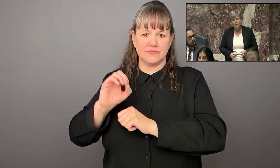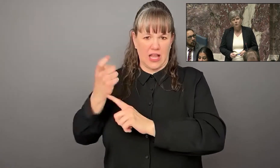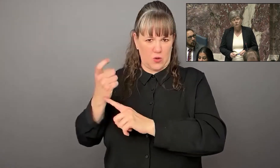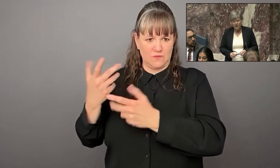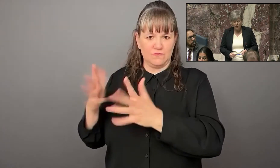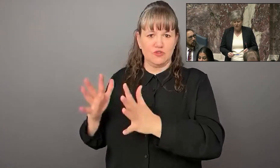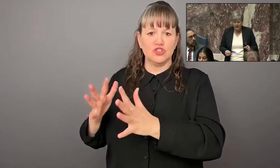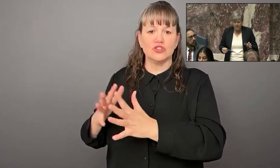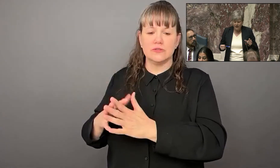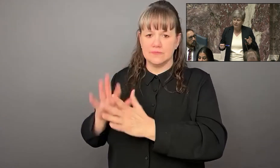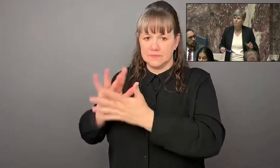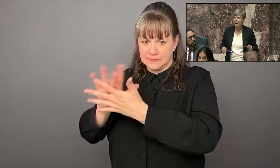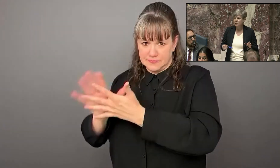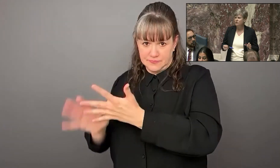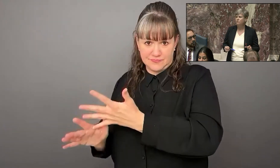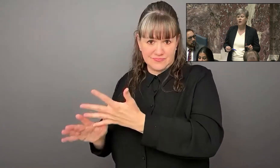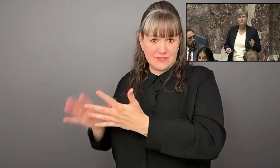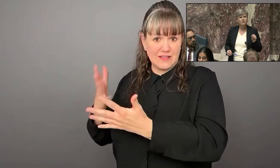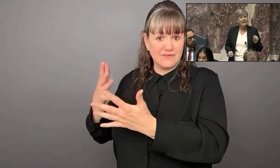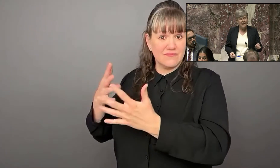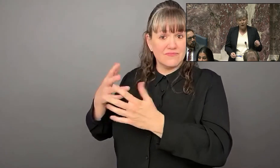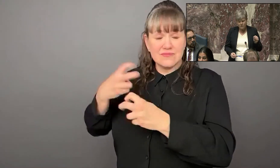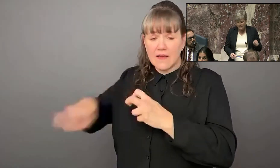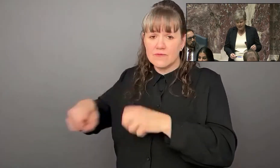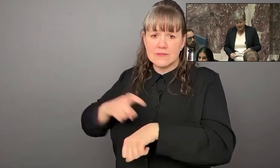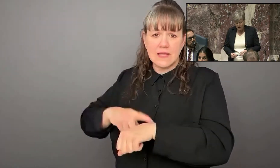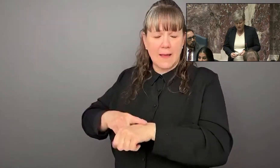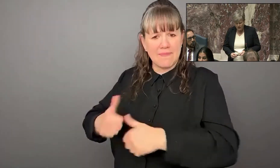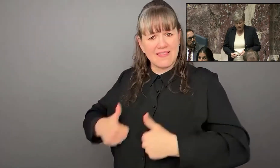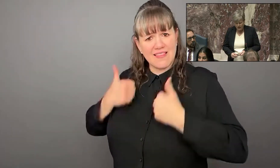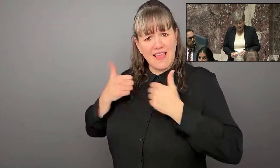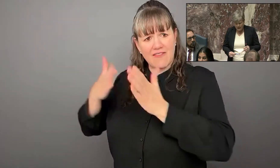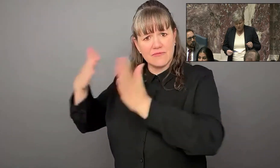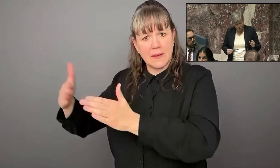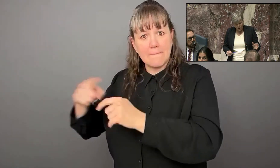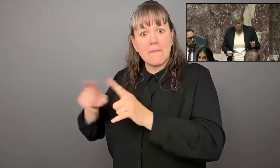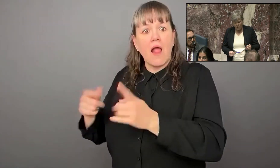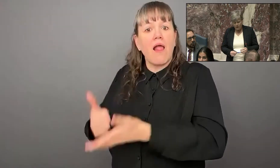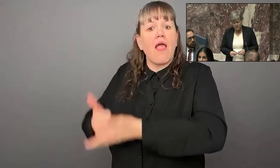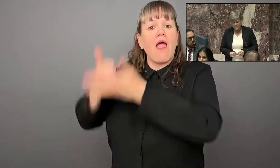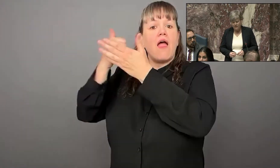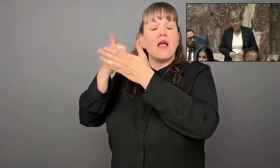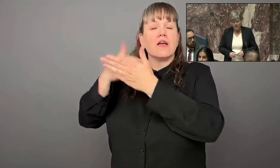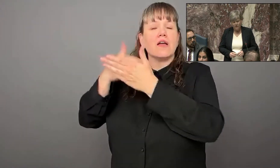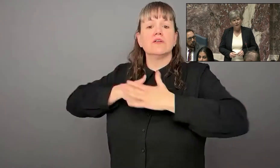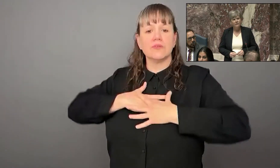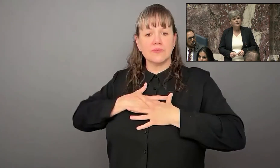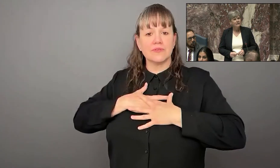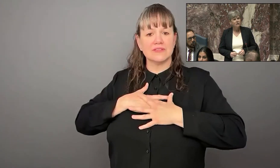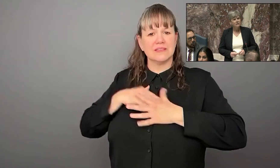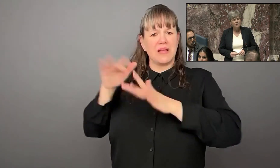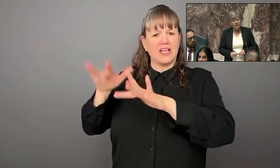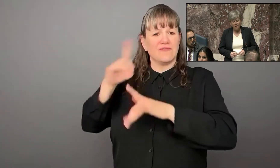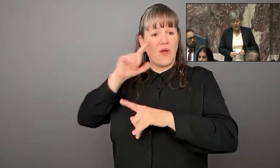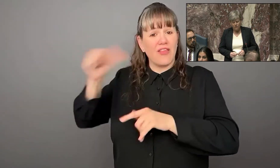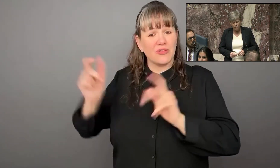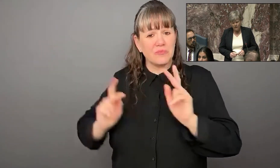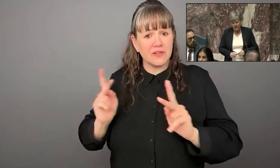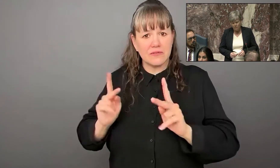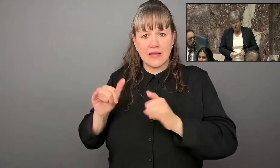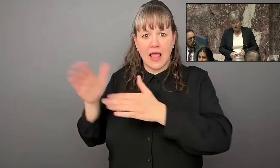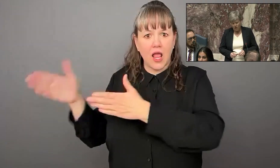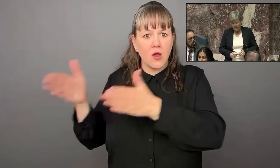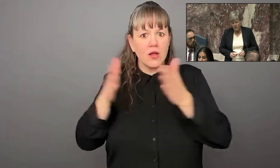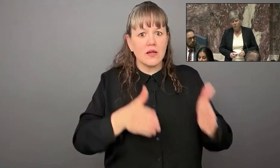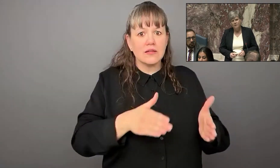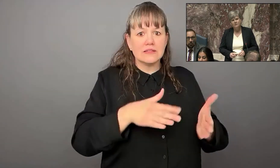it gave him a new direction in life and compassion for others. And now, today, he went on to study mental health and addictions locally